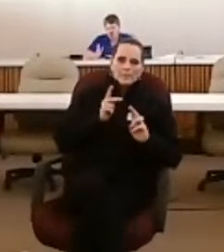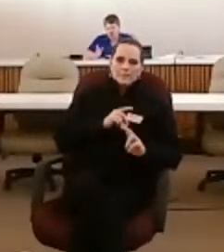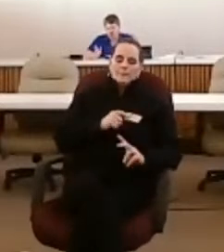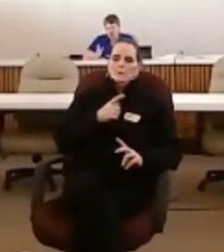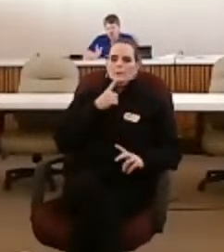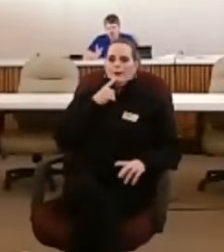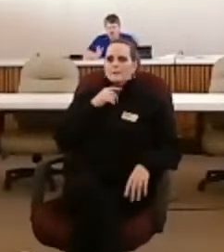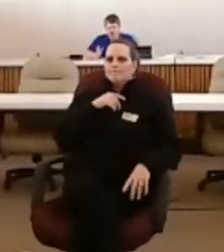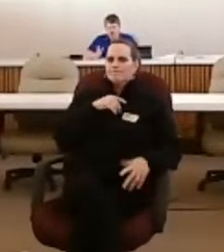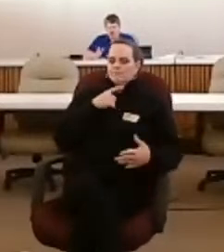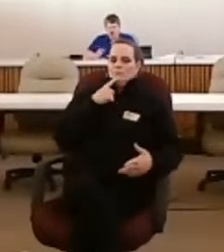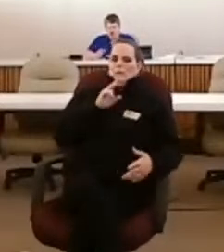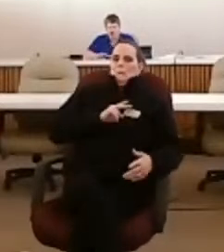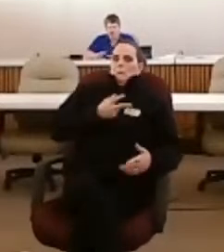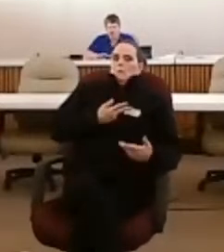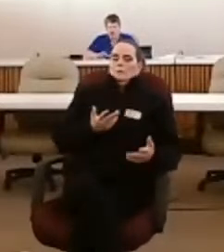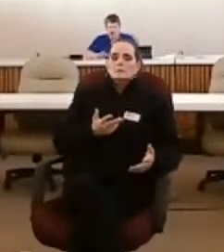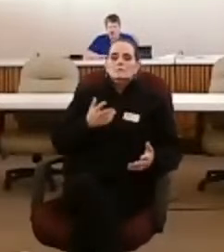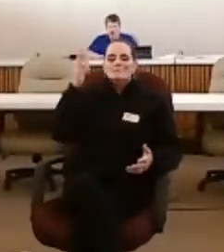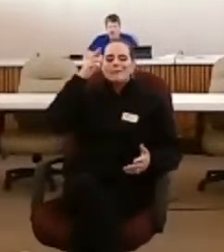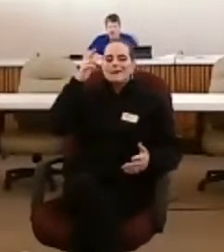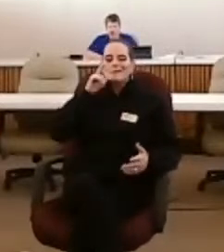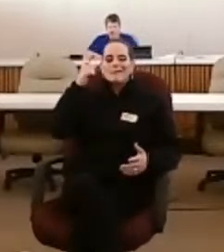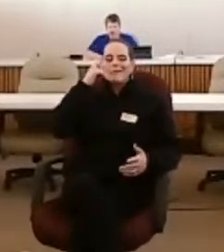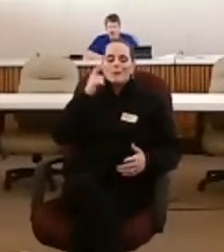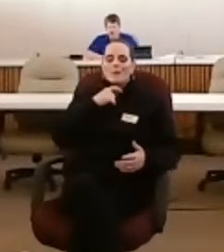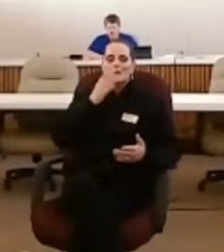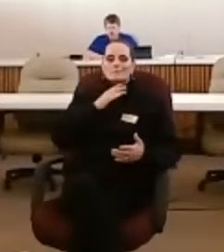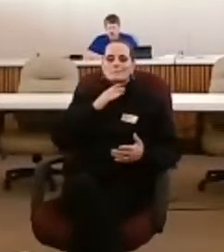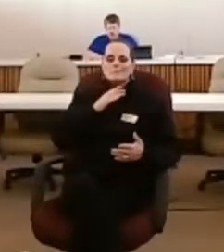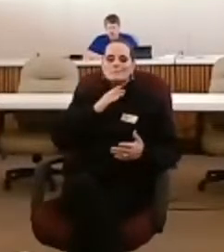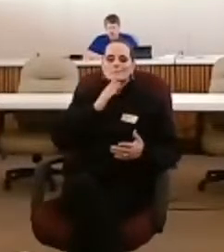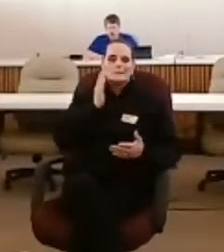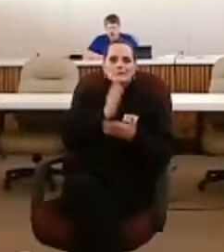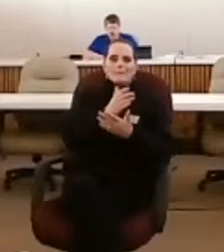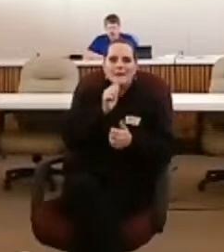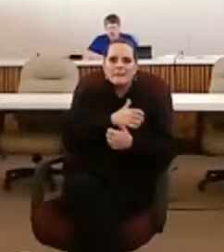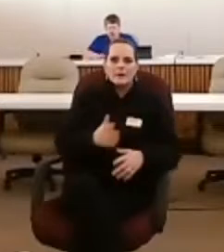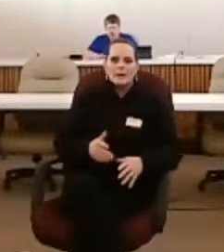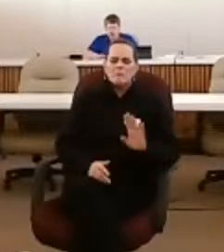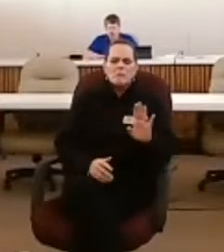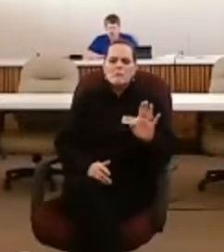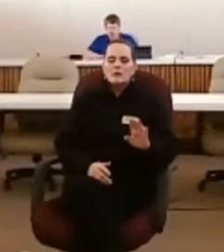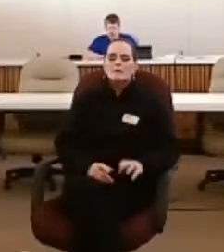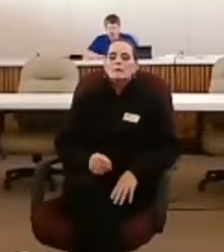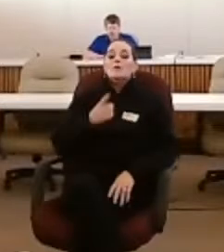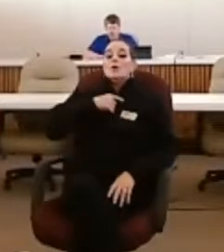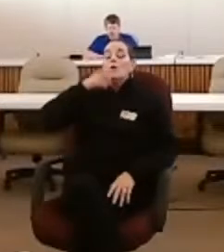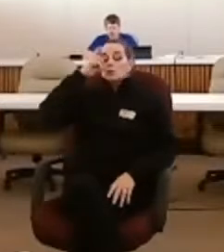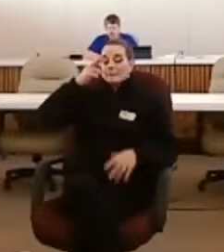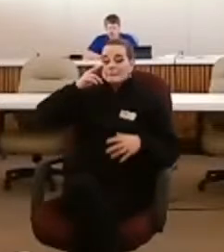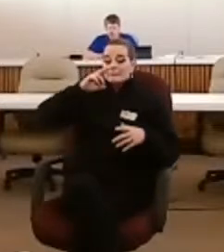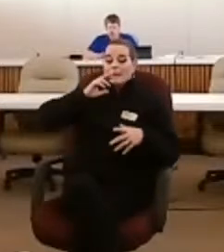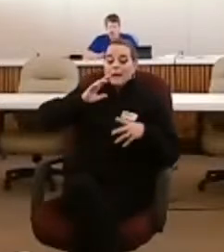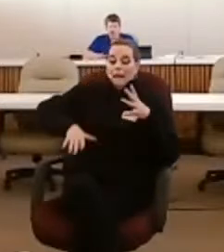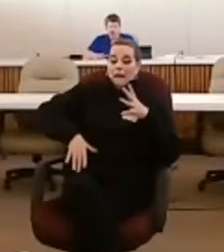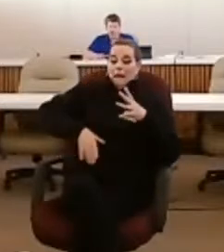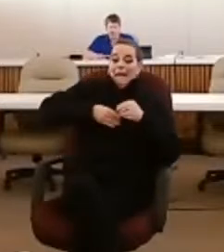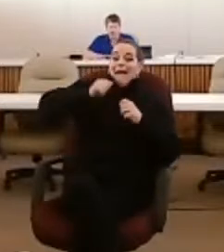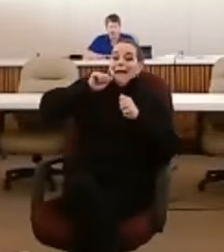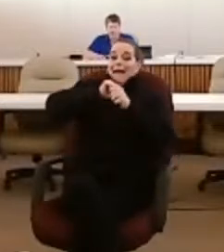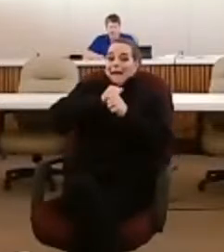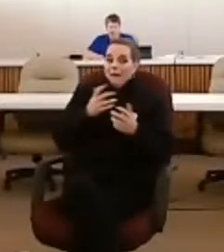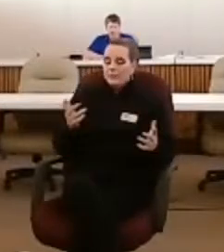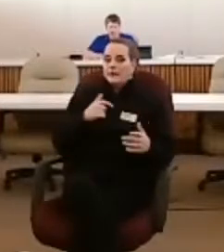angsty or upset because they thought we were shutting it all down. The reason I put them all in the most